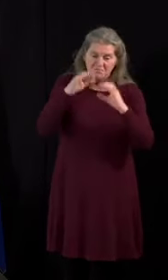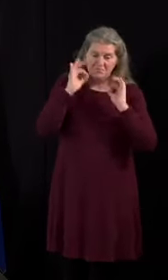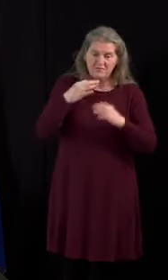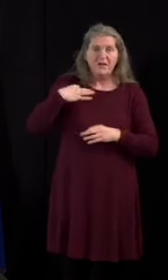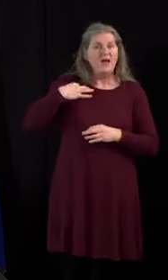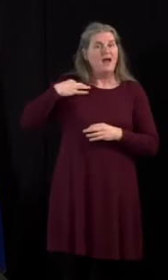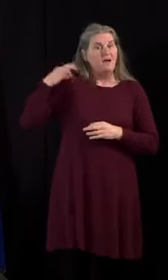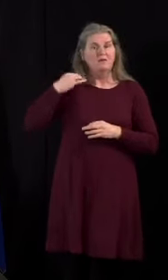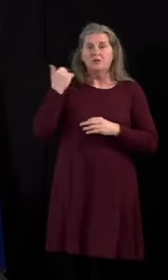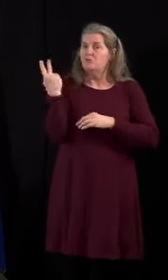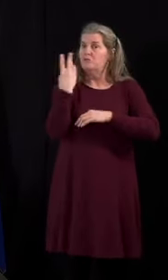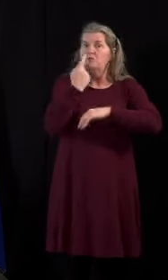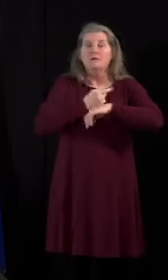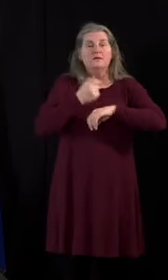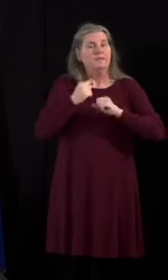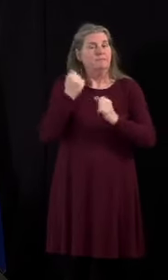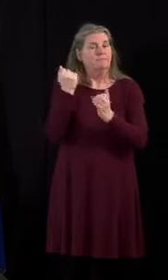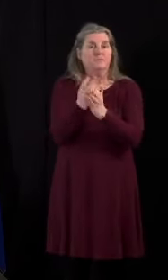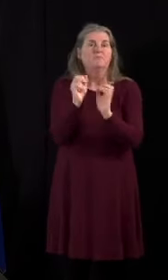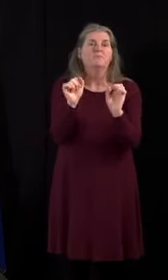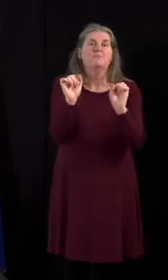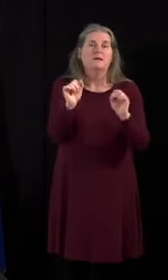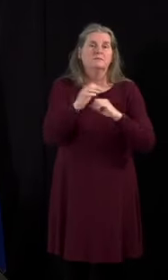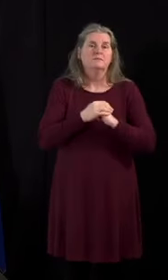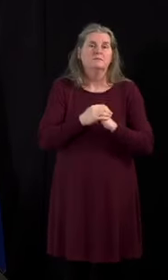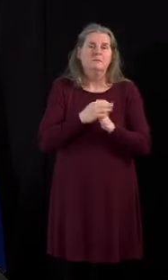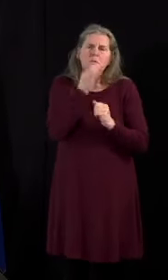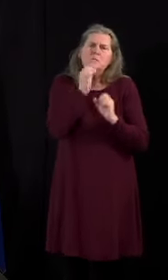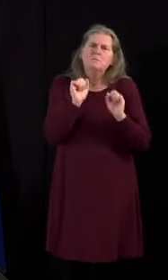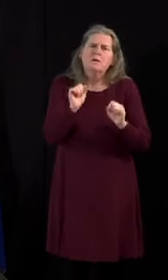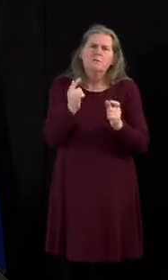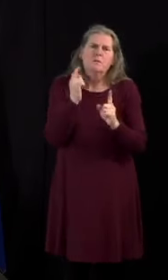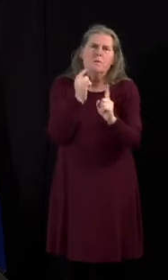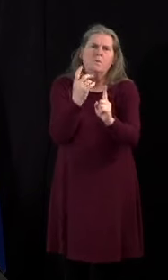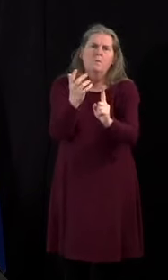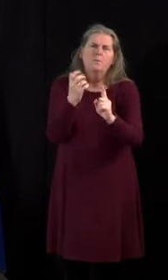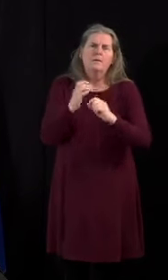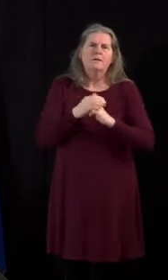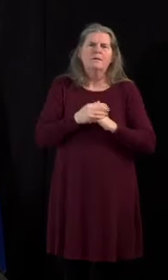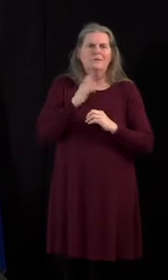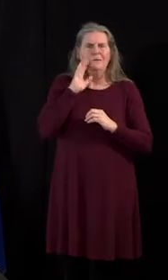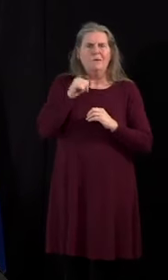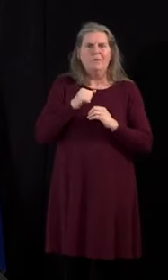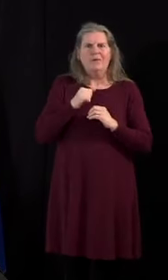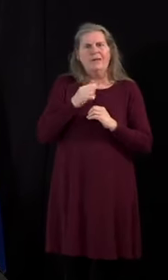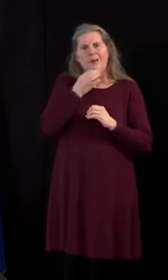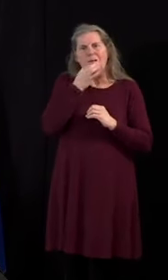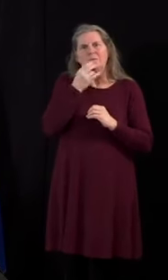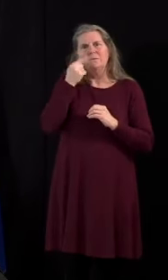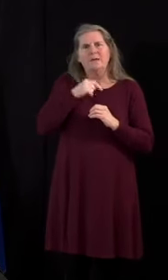our absolute best to move this as absolute quickly as possible, understanding that the end of the month is